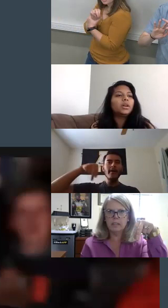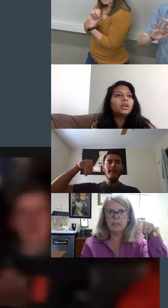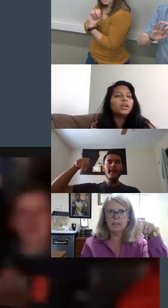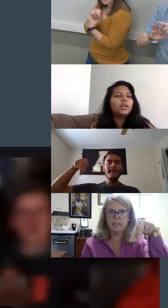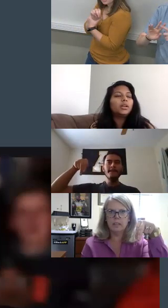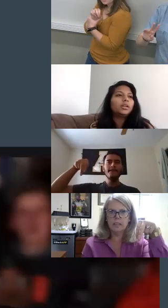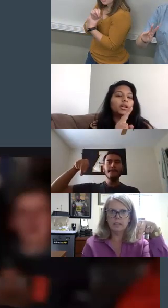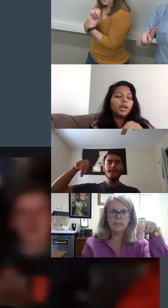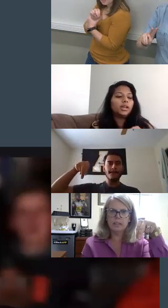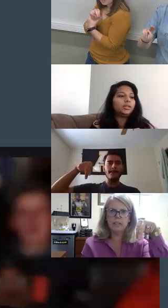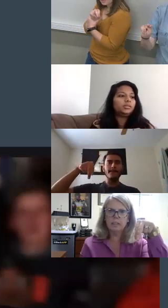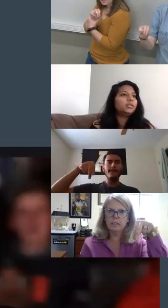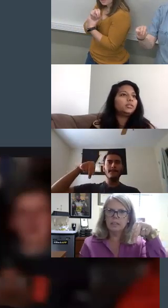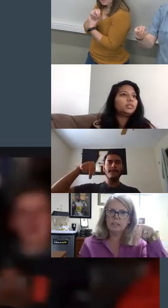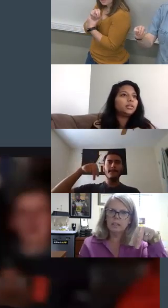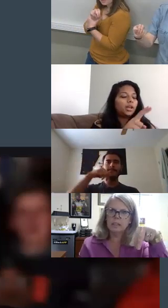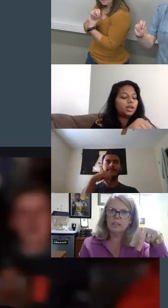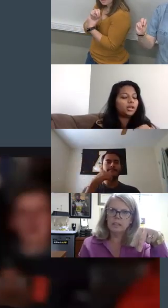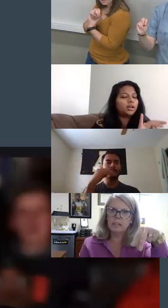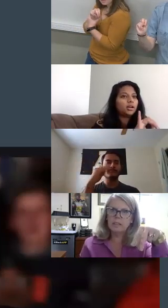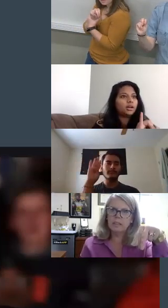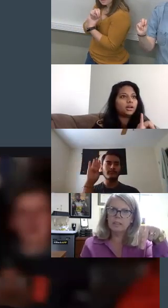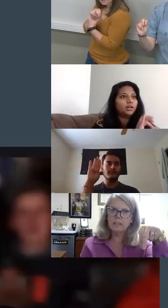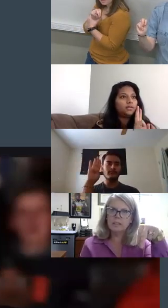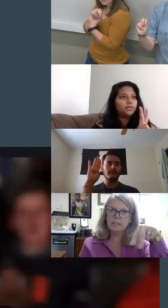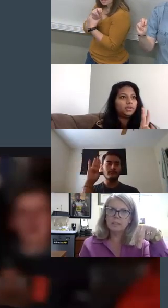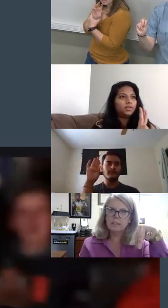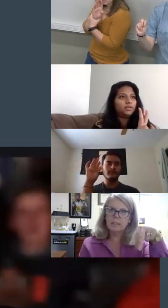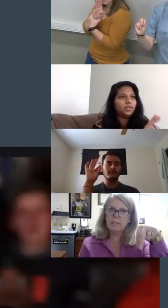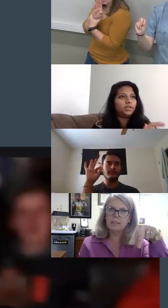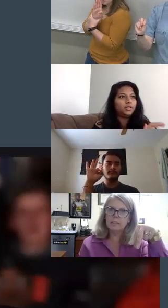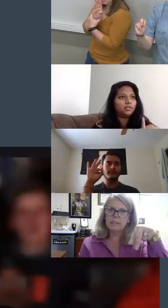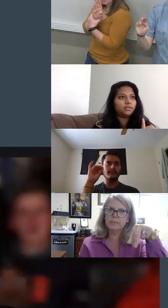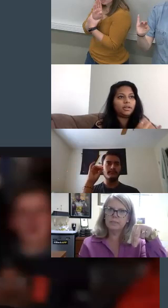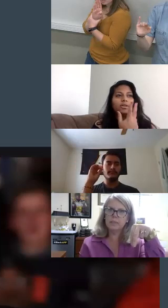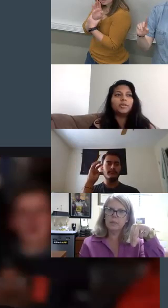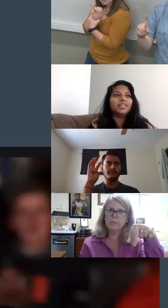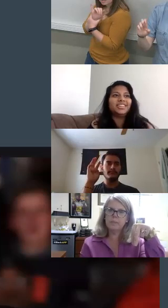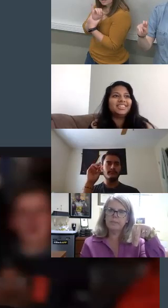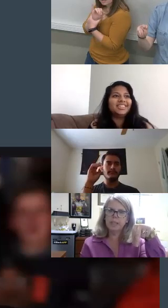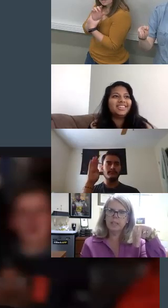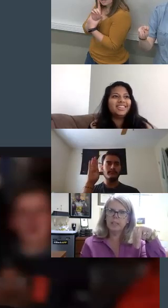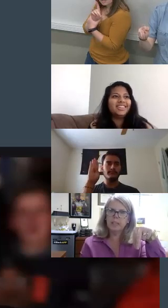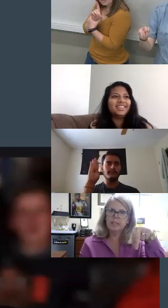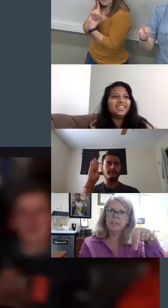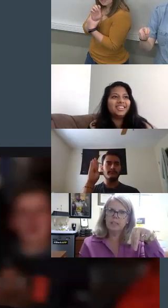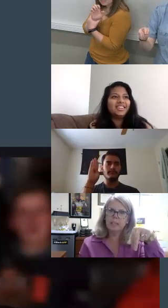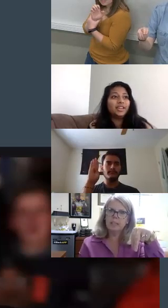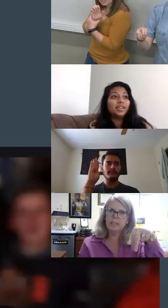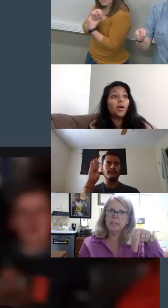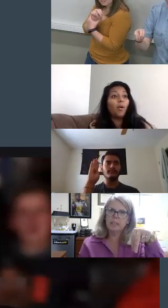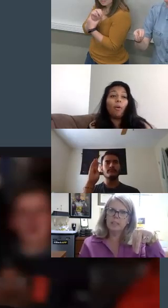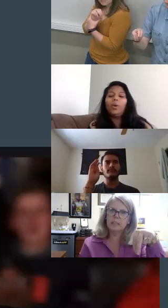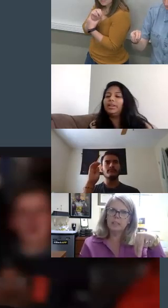your middle finger and your ring finger and bend it over. N. So Biden.